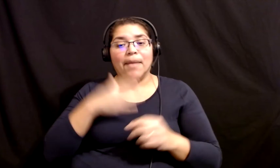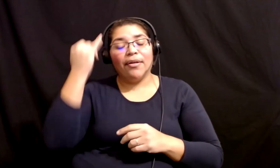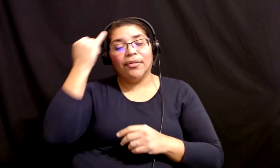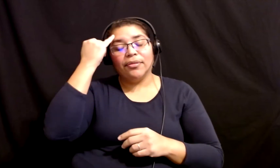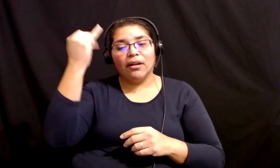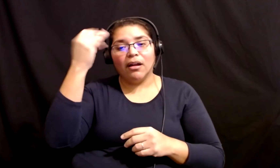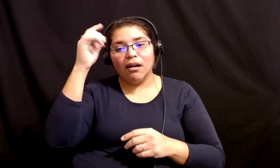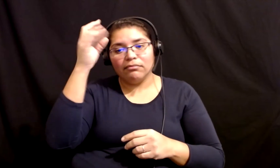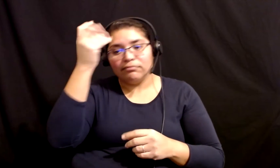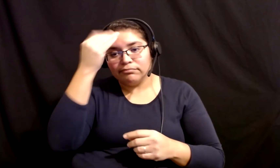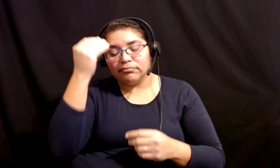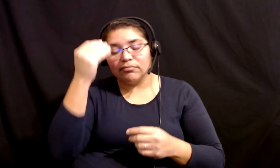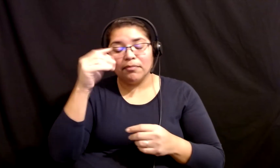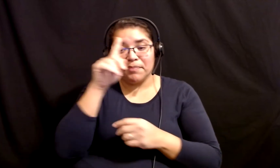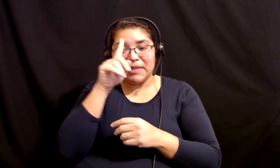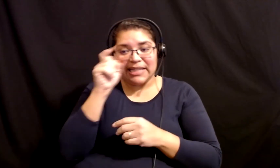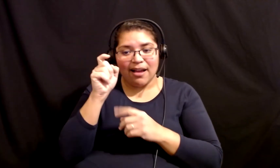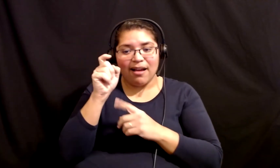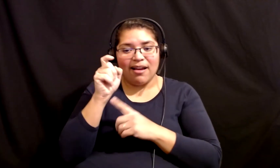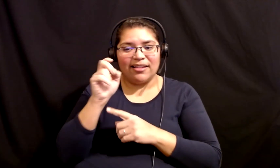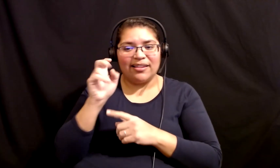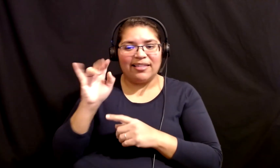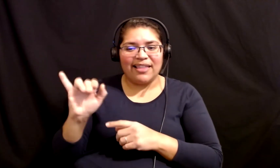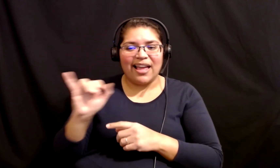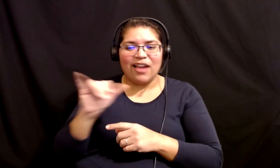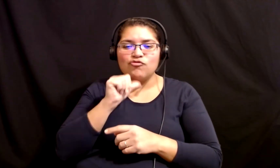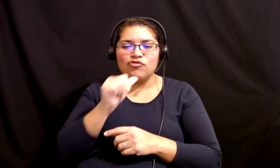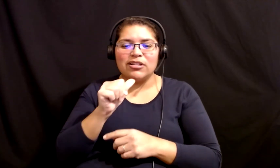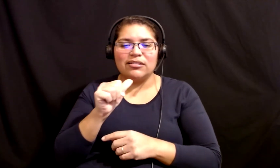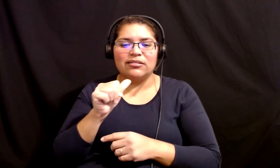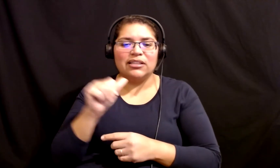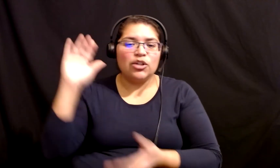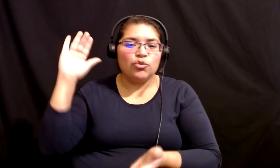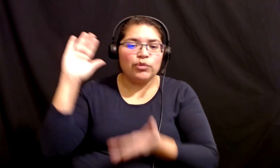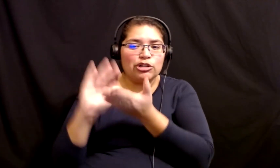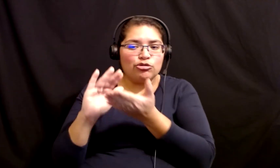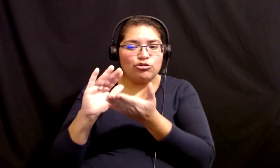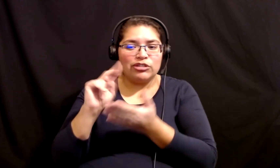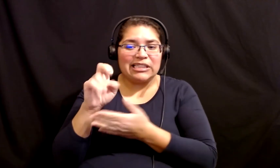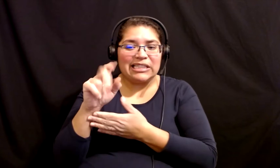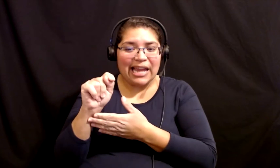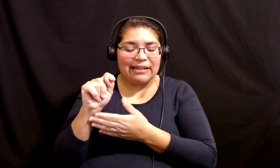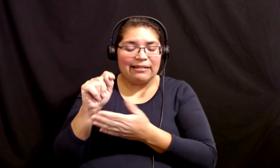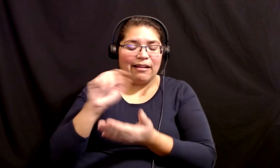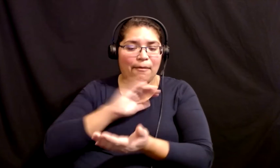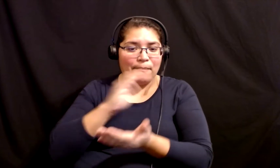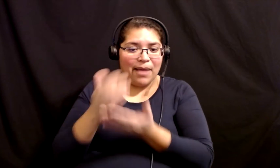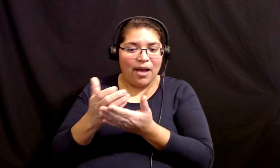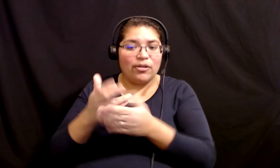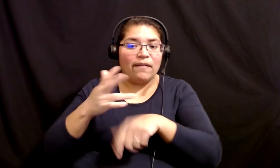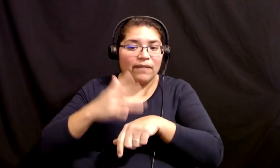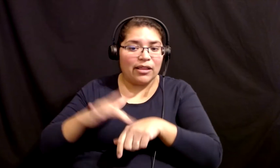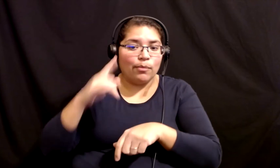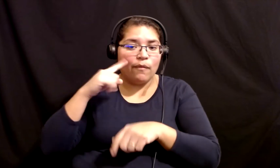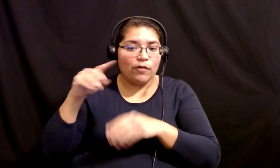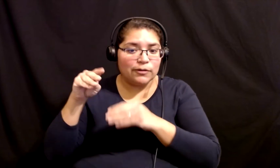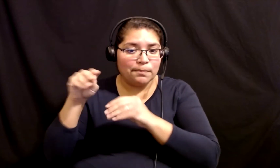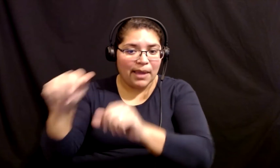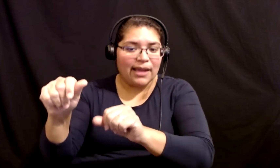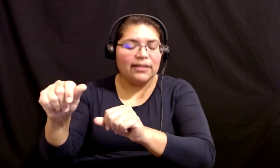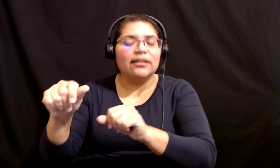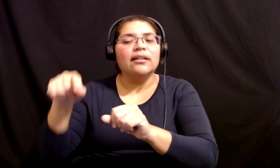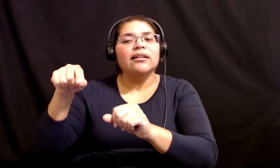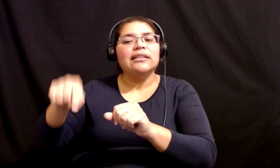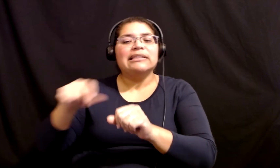that because that doesn't reduce the net amount of money that's available to spend, this really